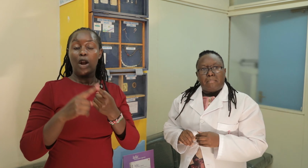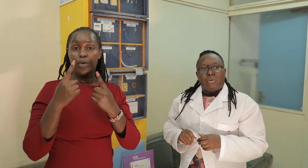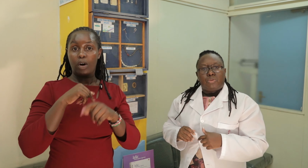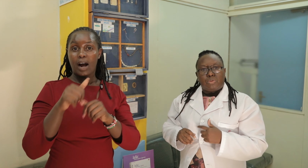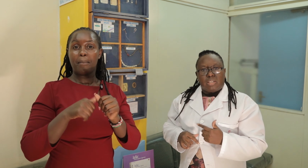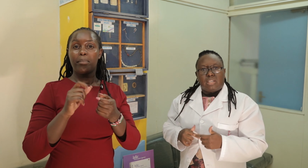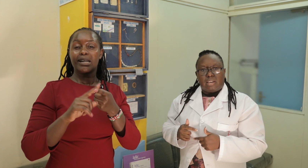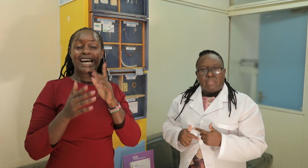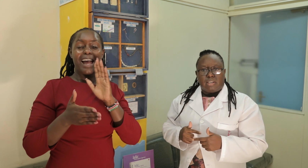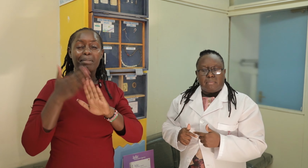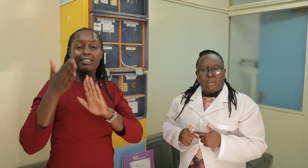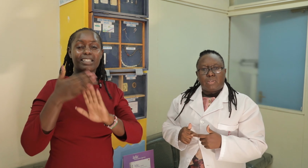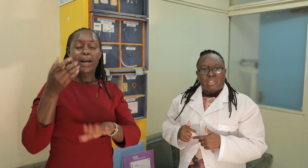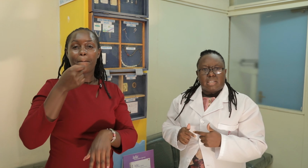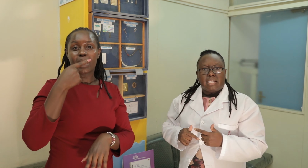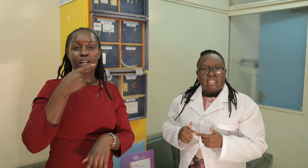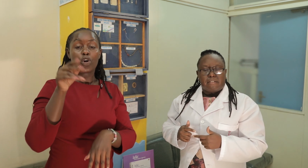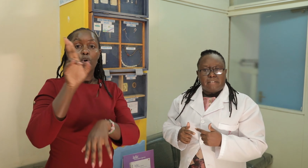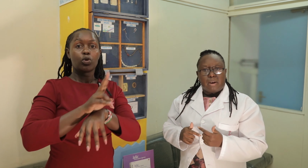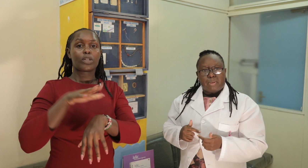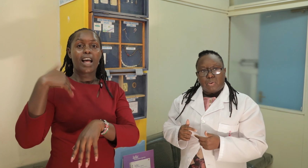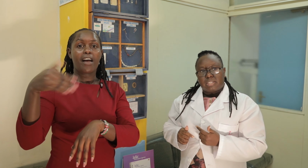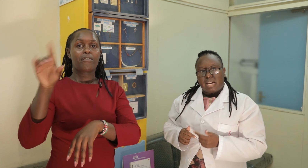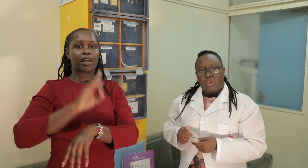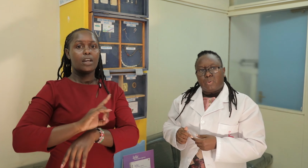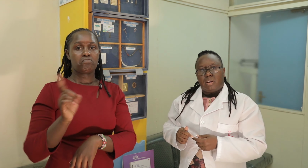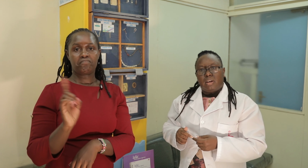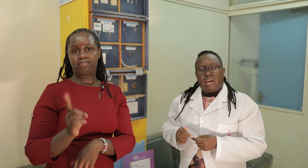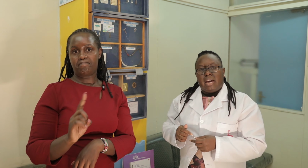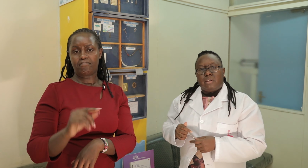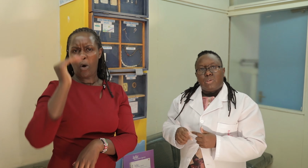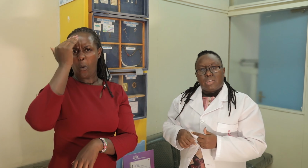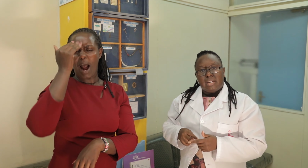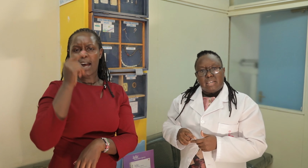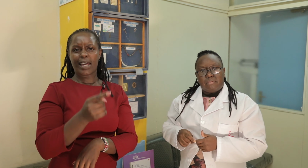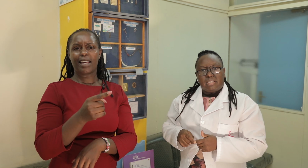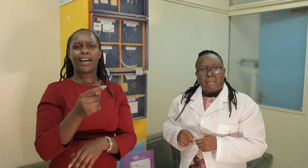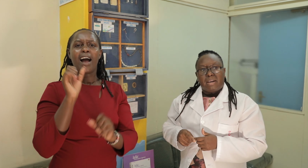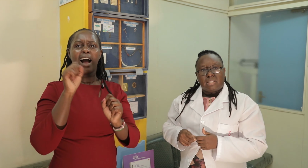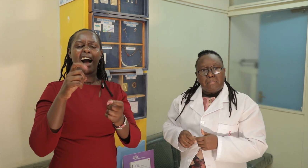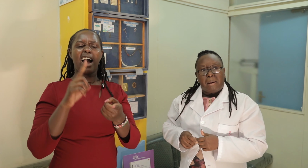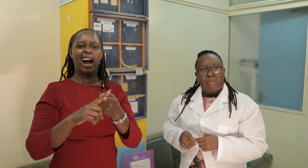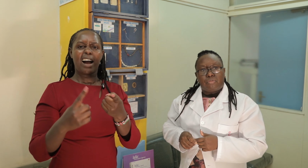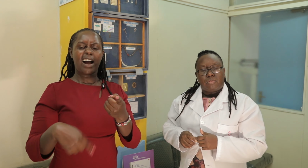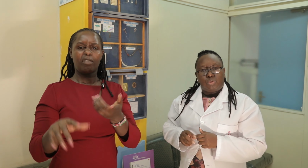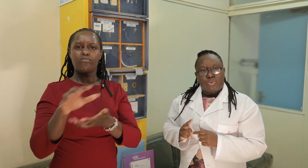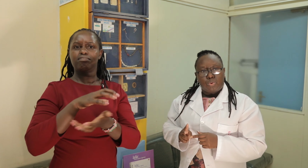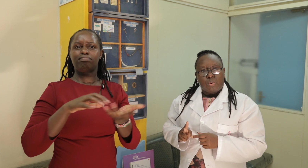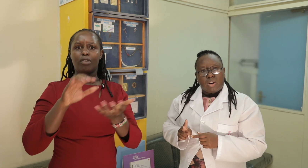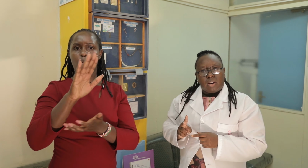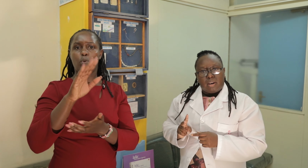talk about using it every day because it can interfere with your cycle. And we usually give it a maximum